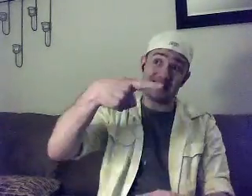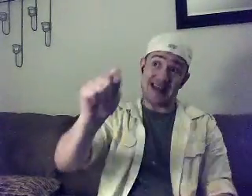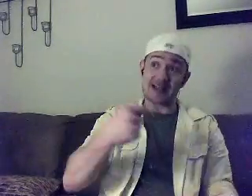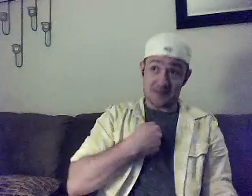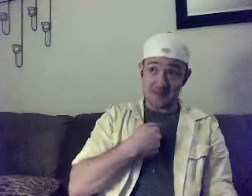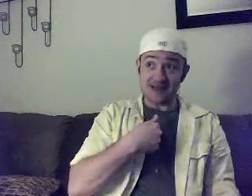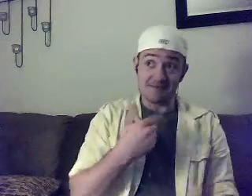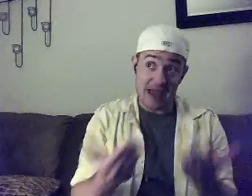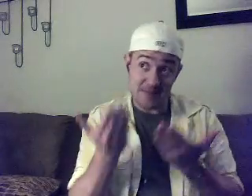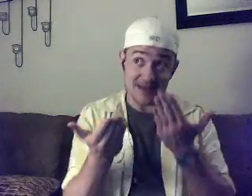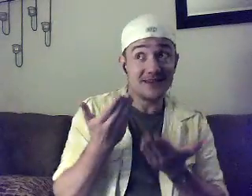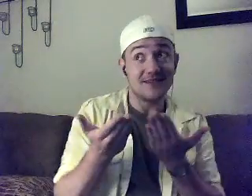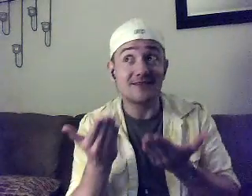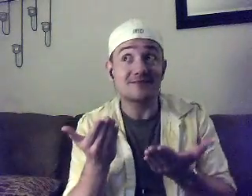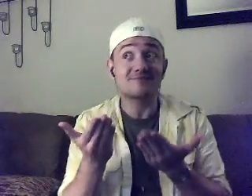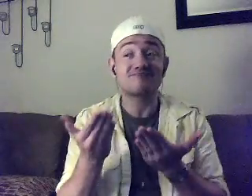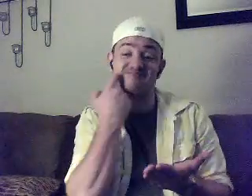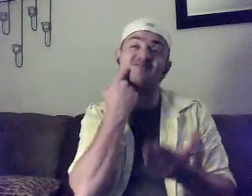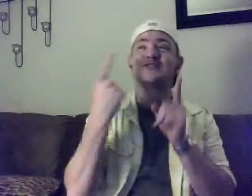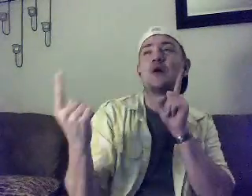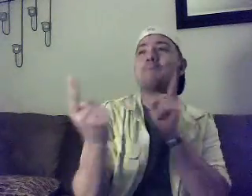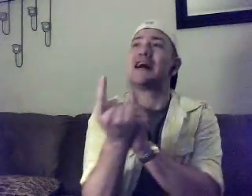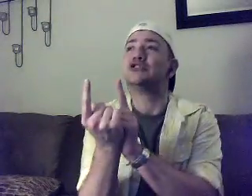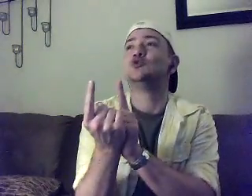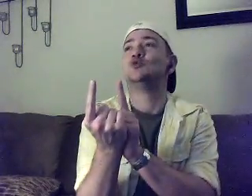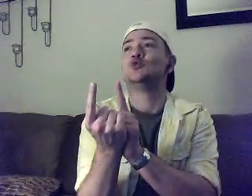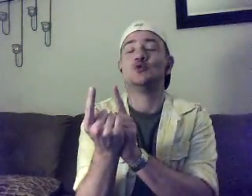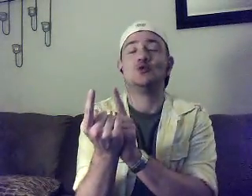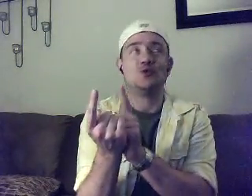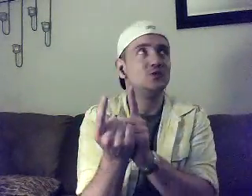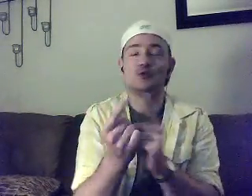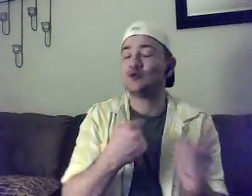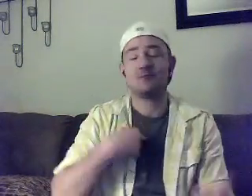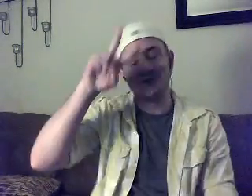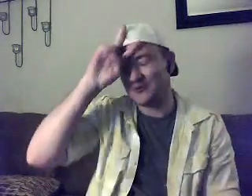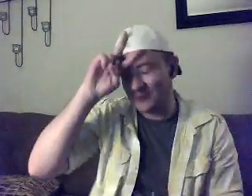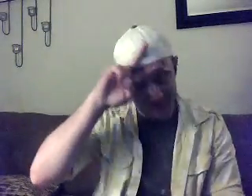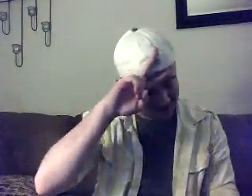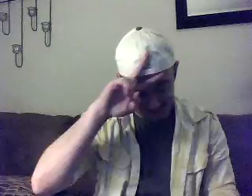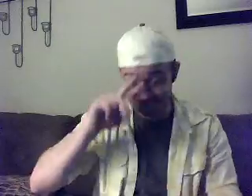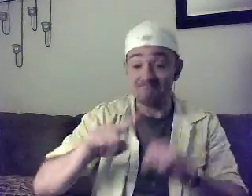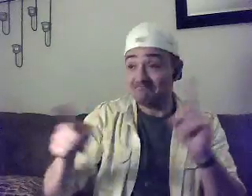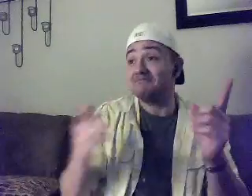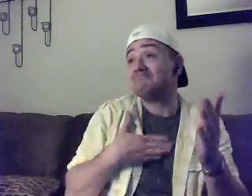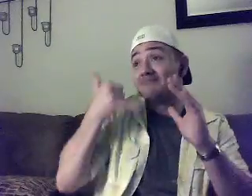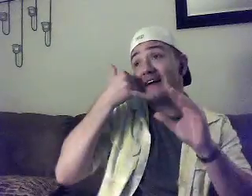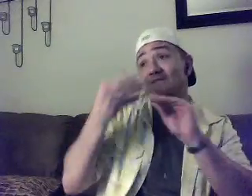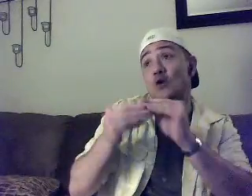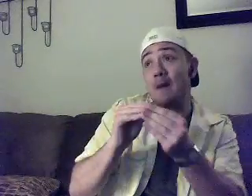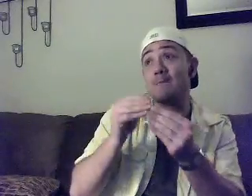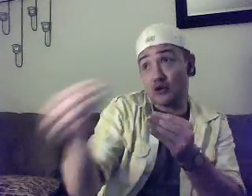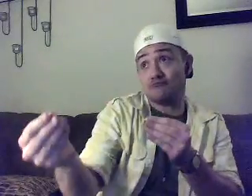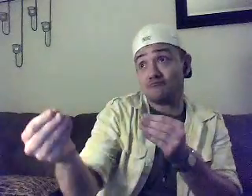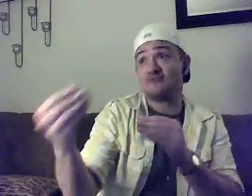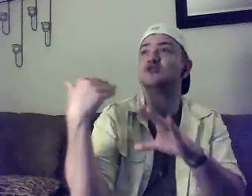maybe Hey, I just met you And this is crazy But here's my number So call